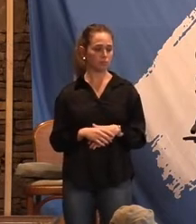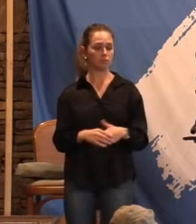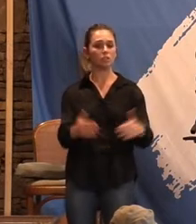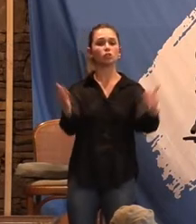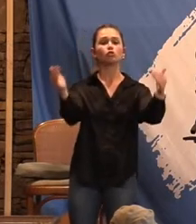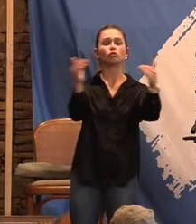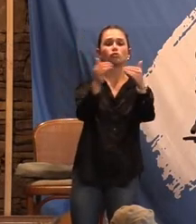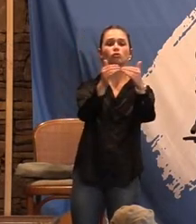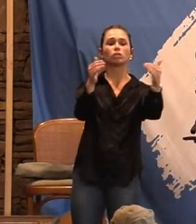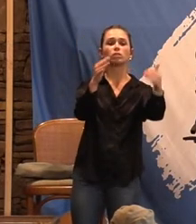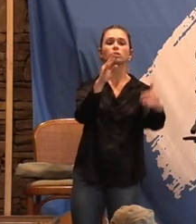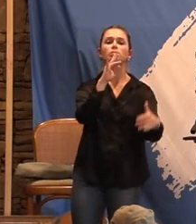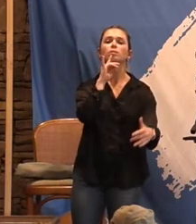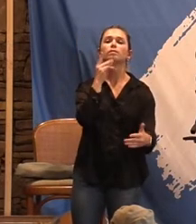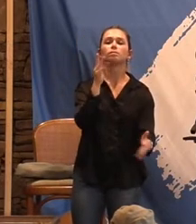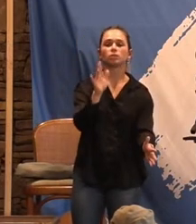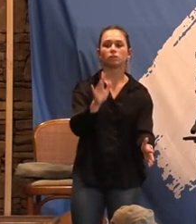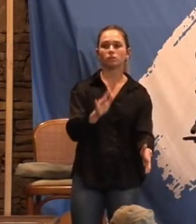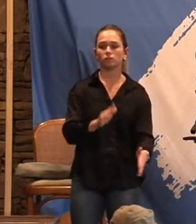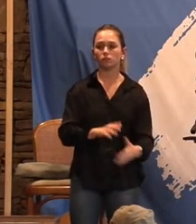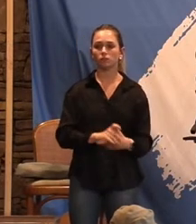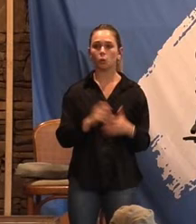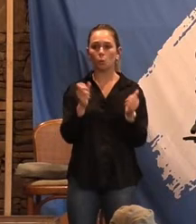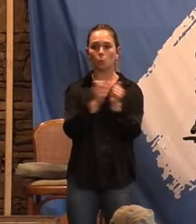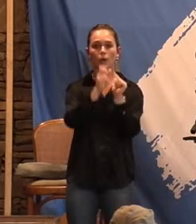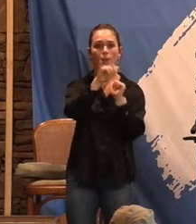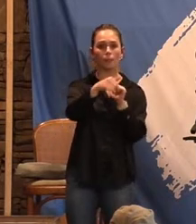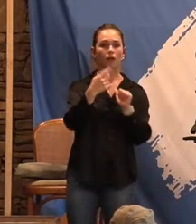Justice has spoken." And with that,